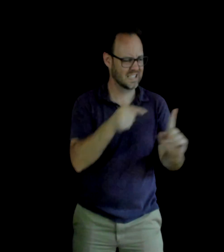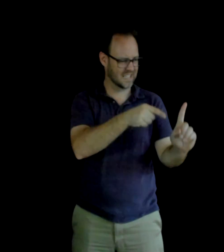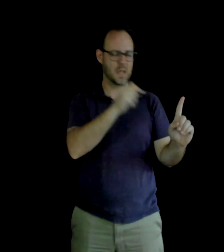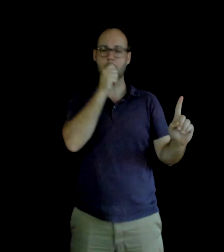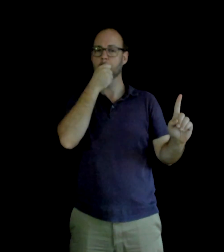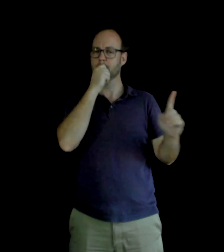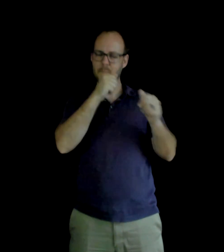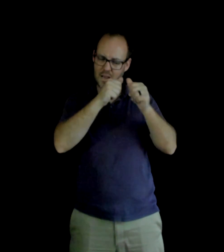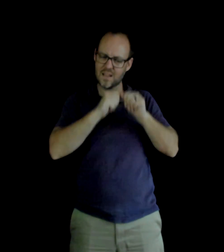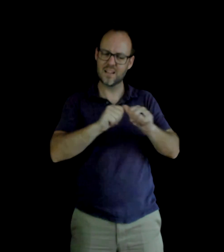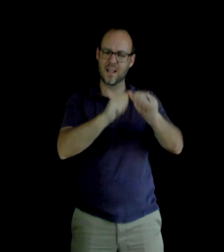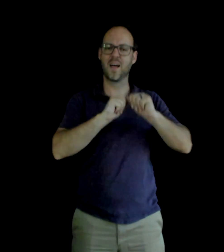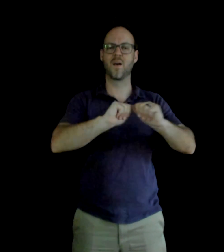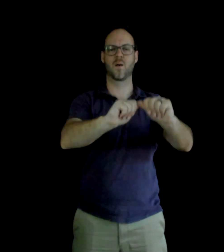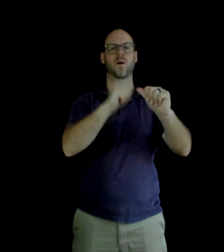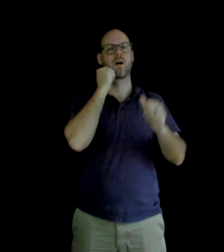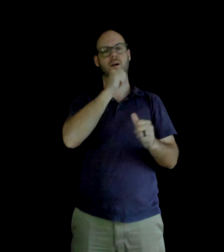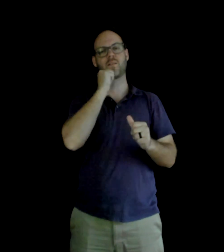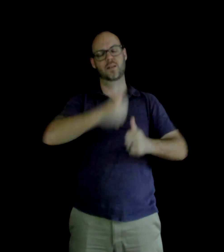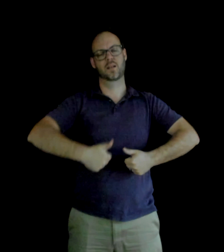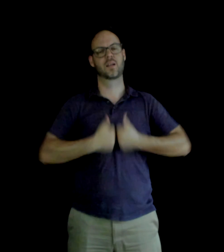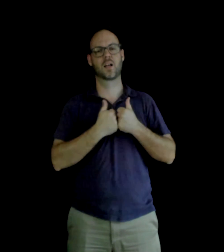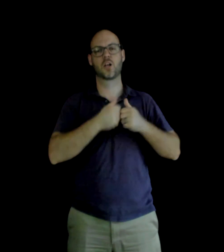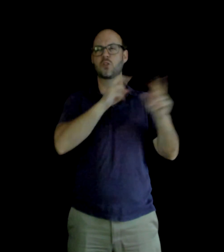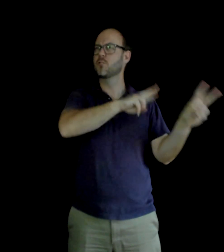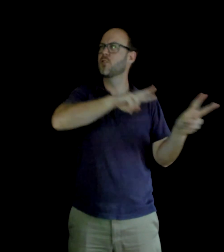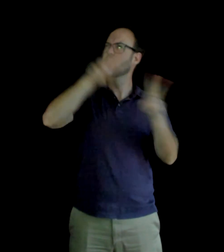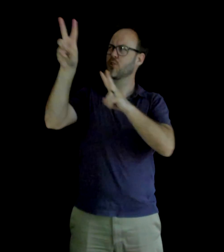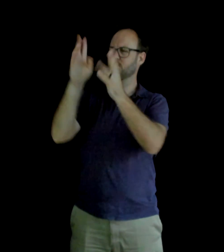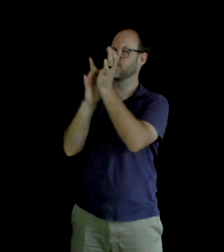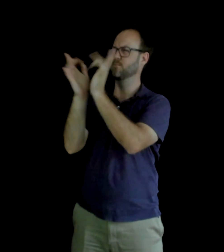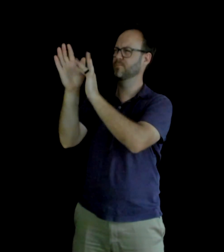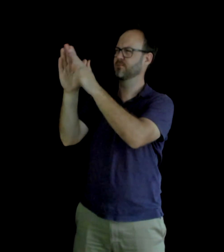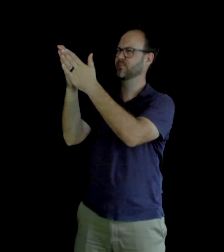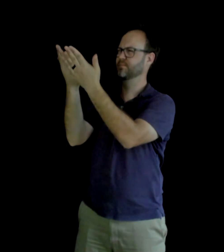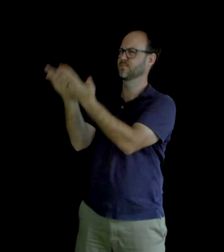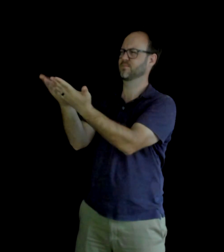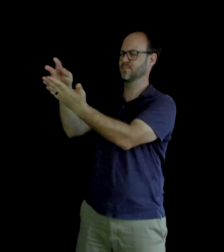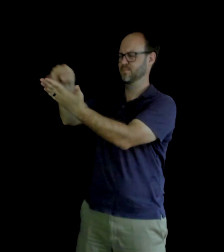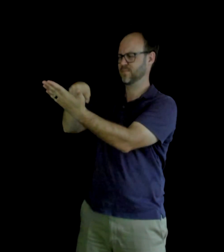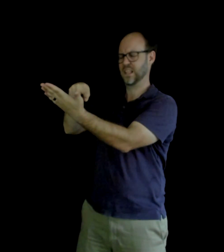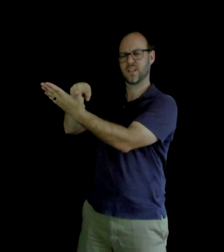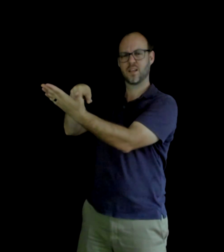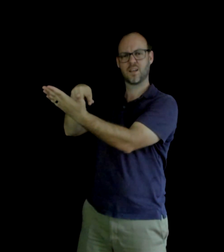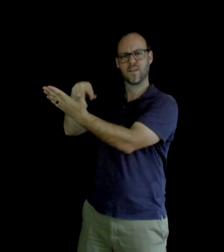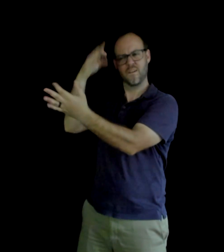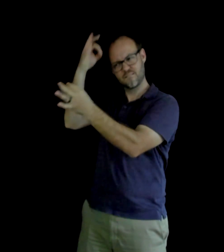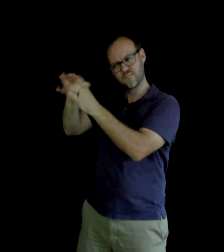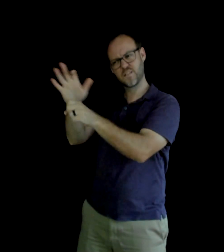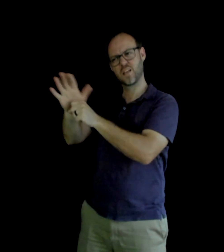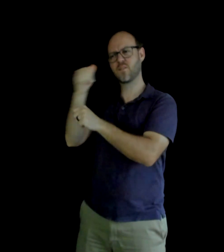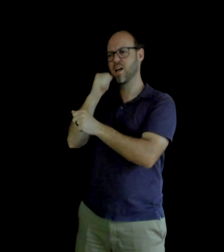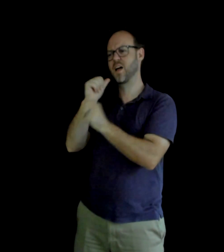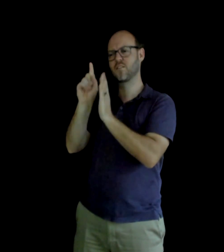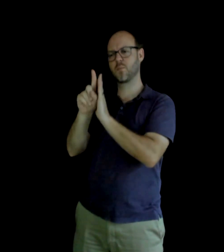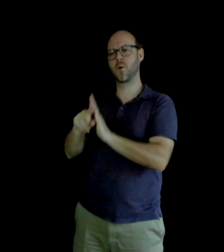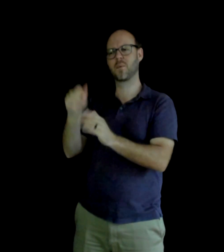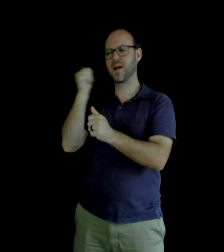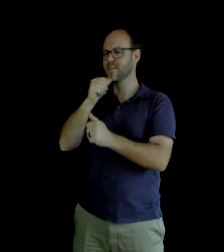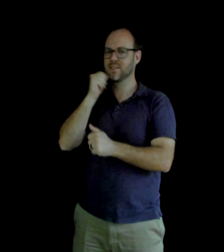Jesus patiently endured throughout his life. He looked to God's word. He remained faithful every moment of every day. And